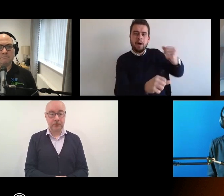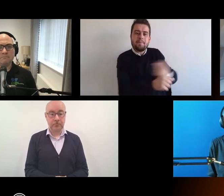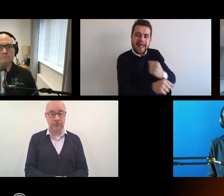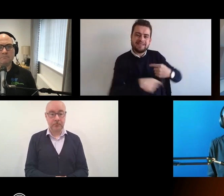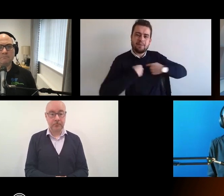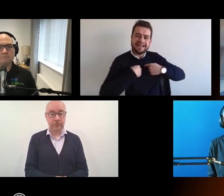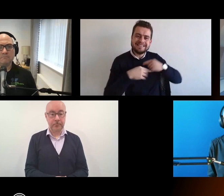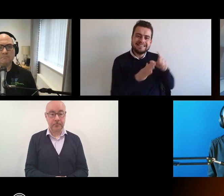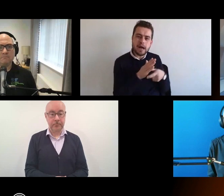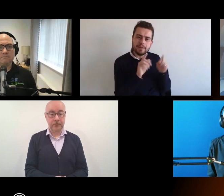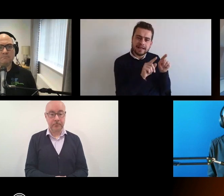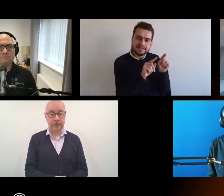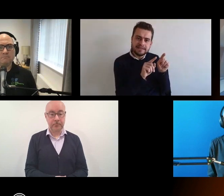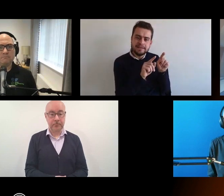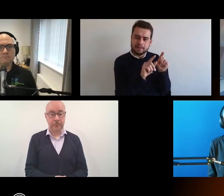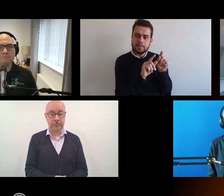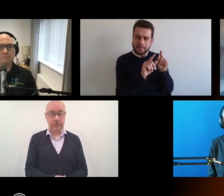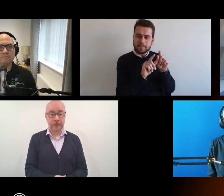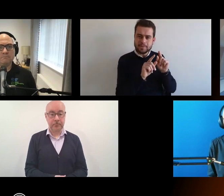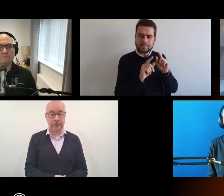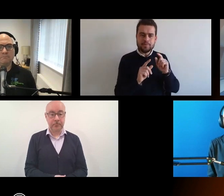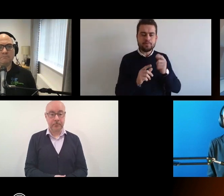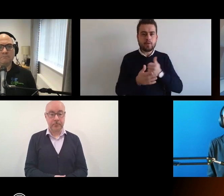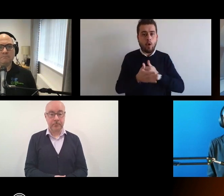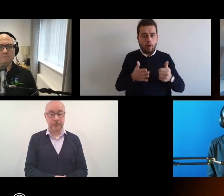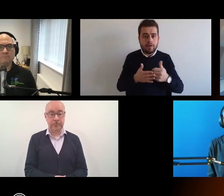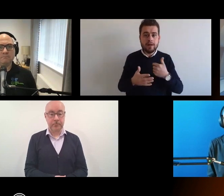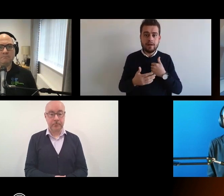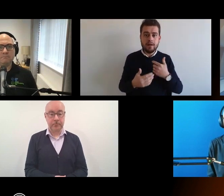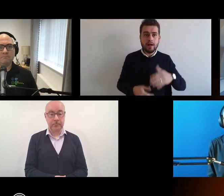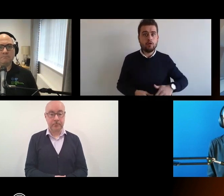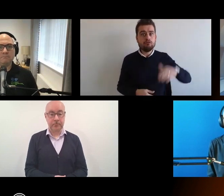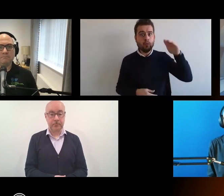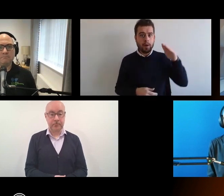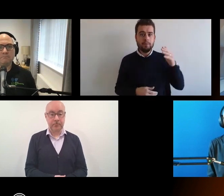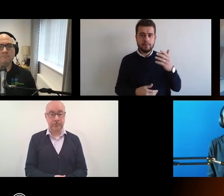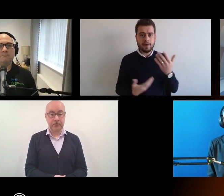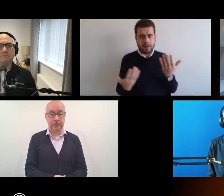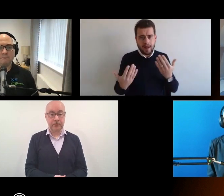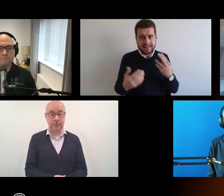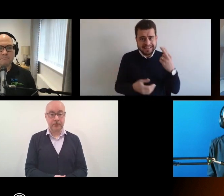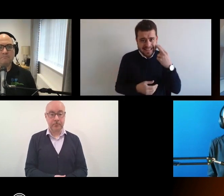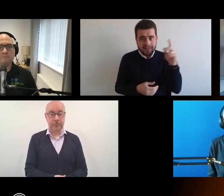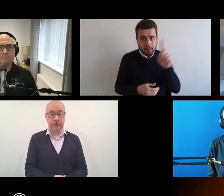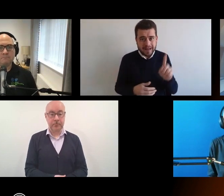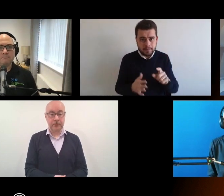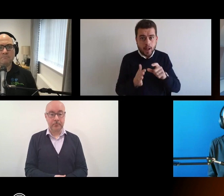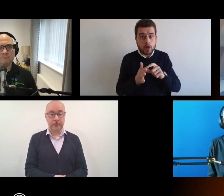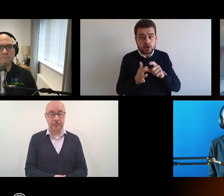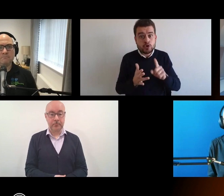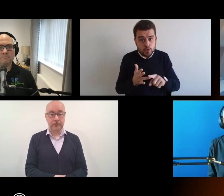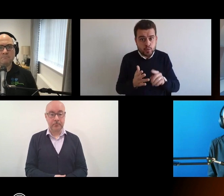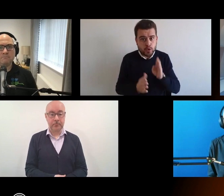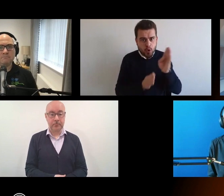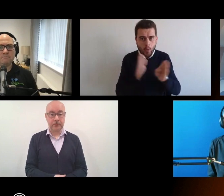felt disabled when society made me disabled. So quite often growing up,